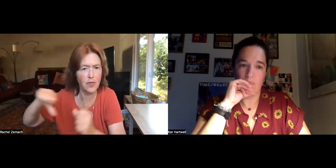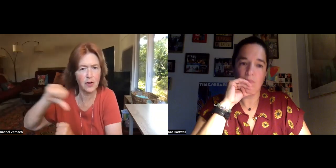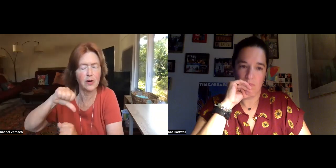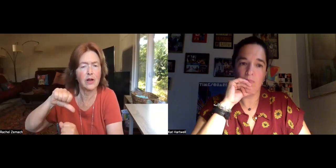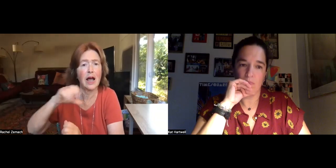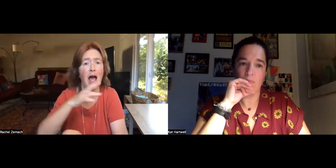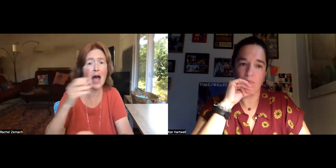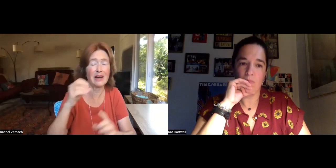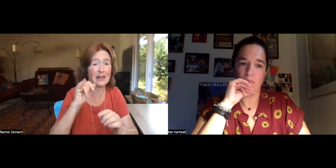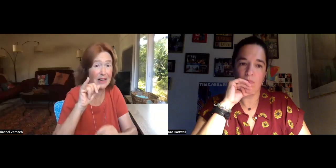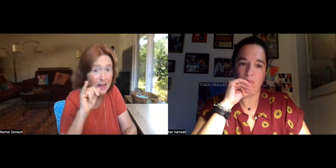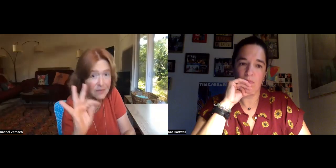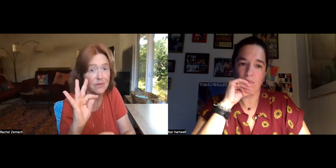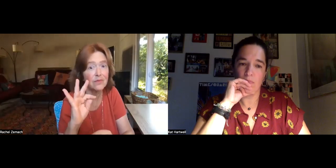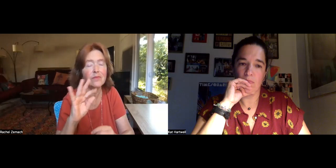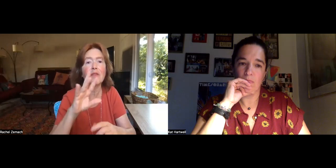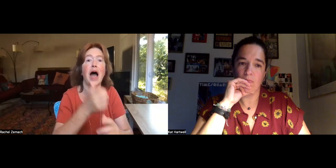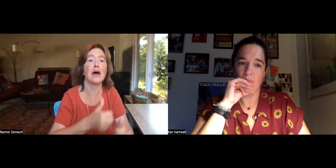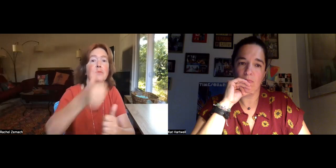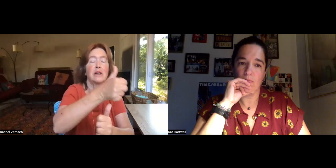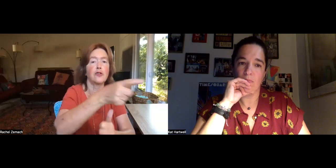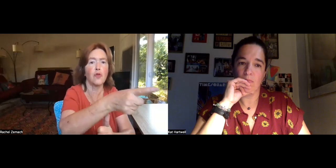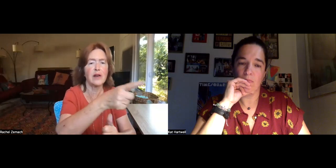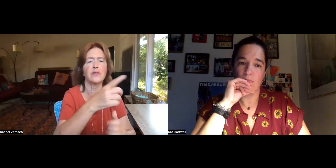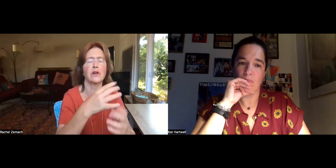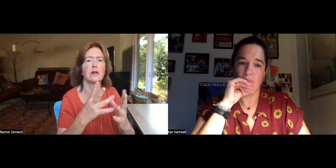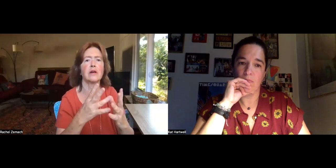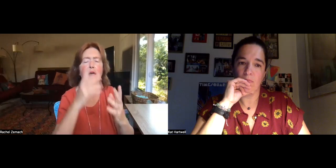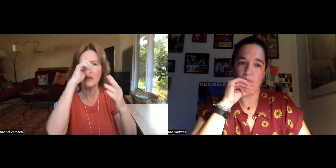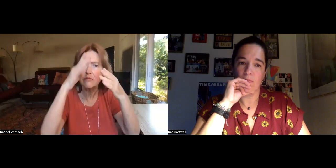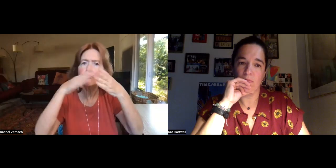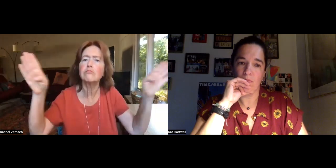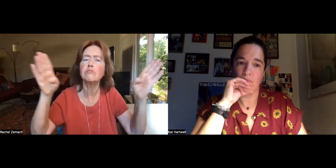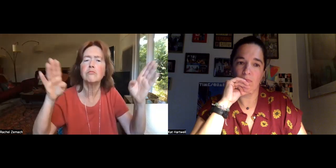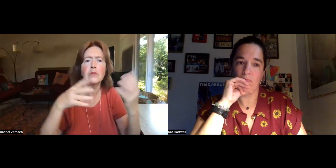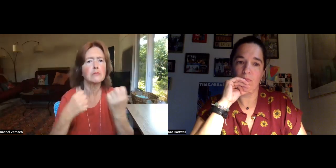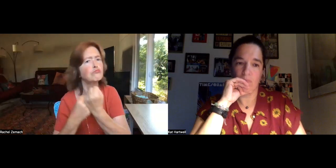each other, and if the administration is